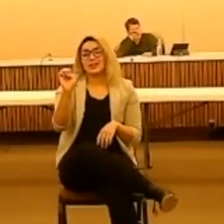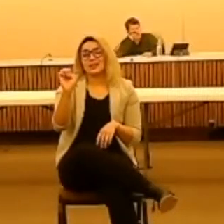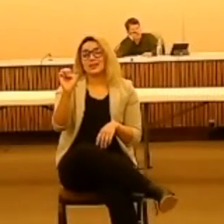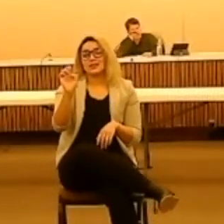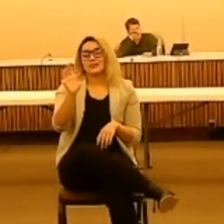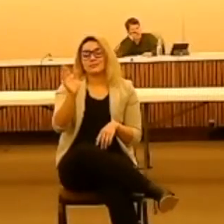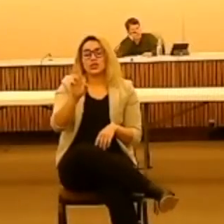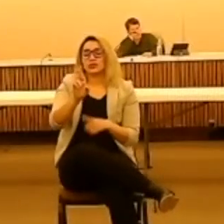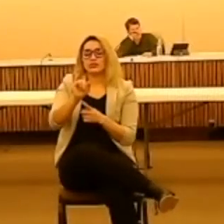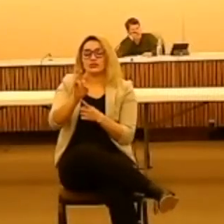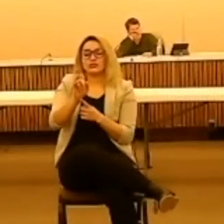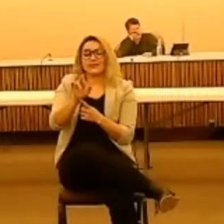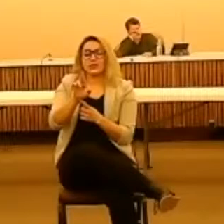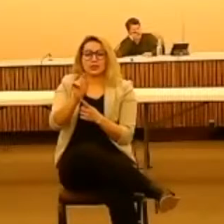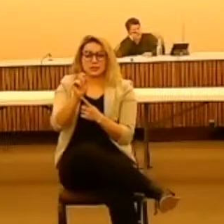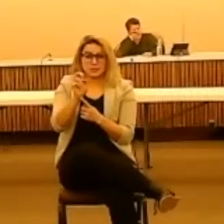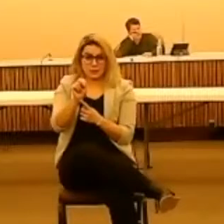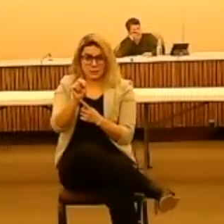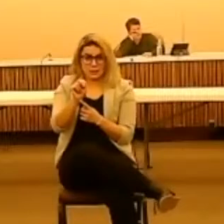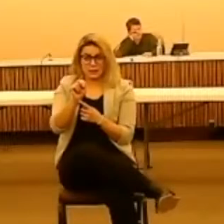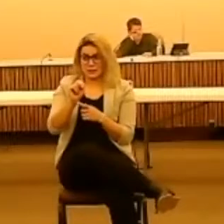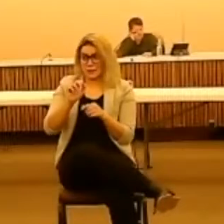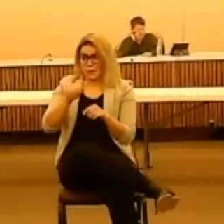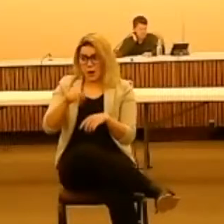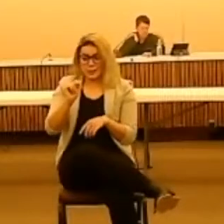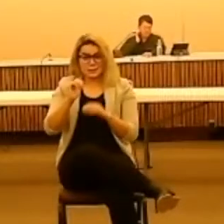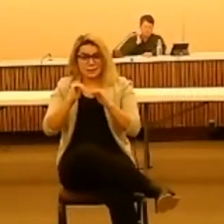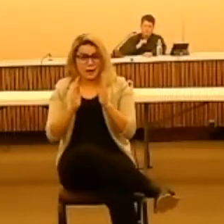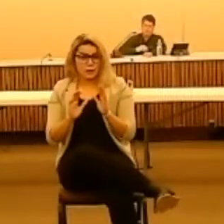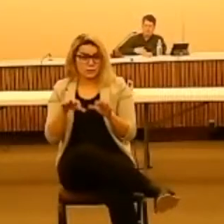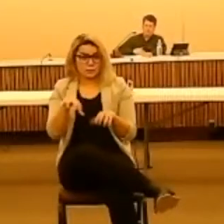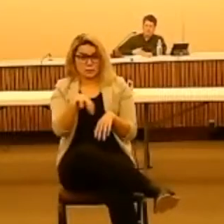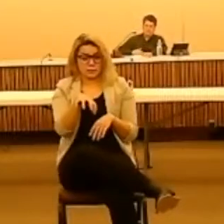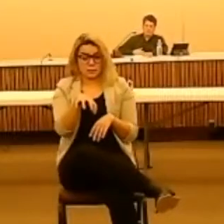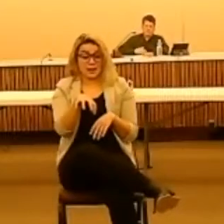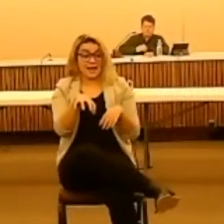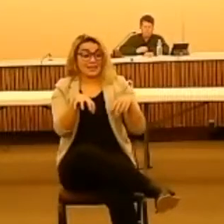this development and the bald eagle's nest.